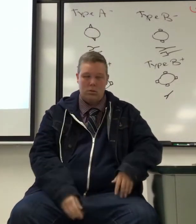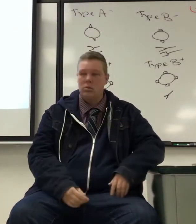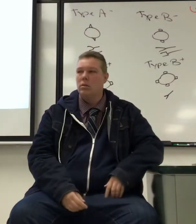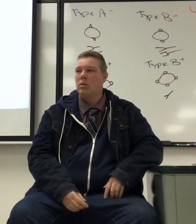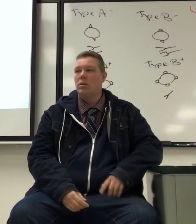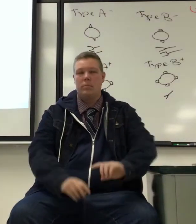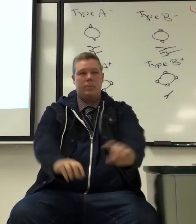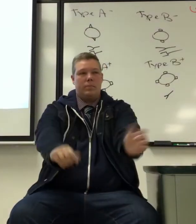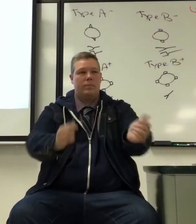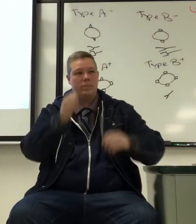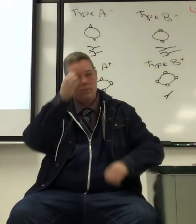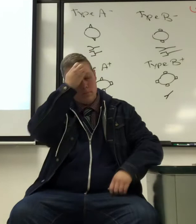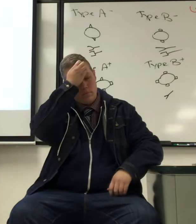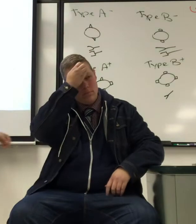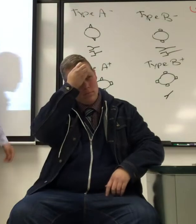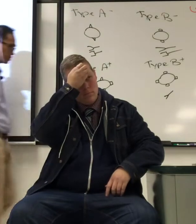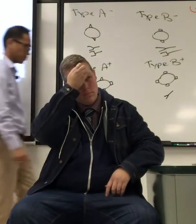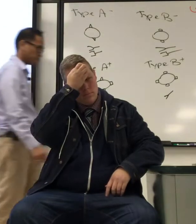types.